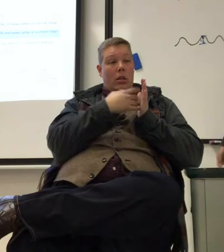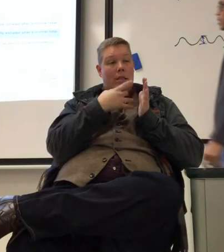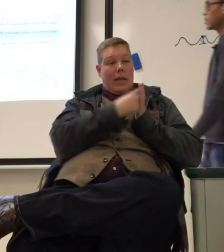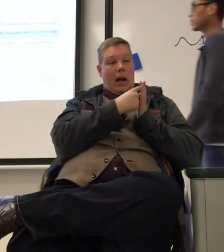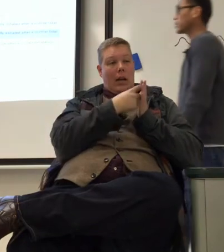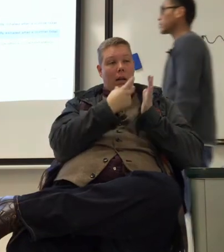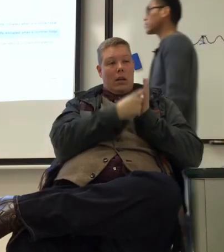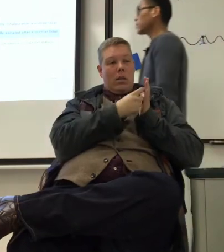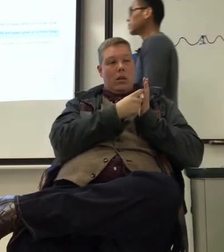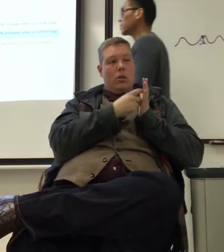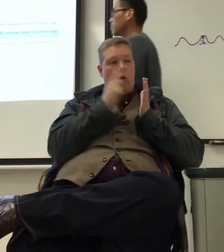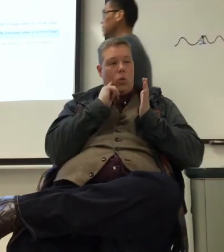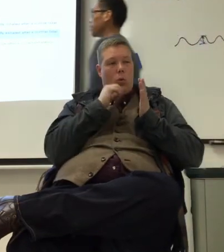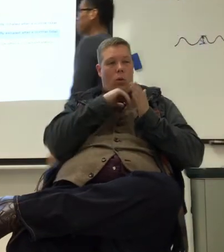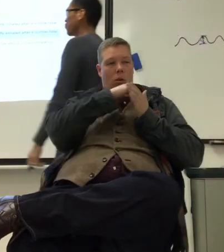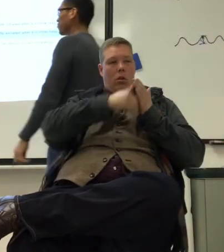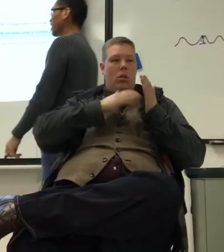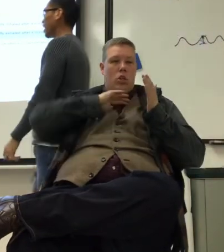ERV,